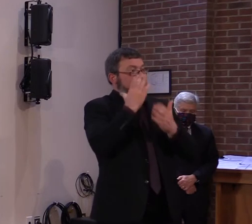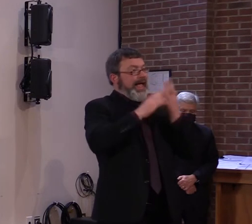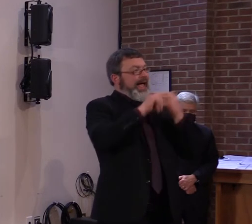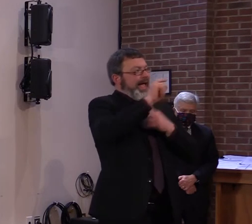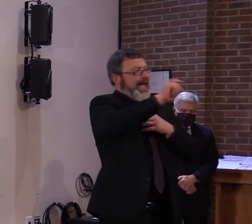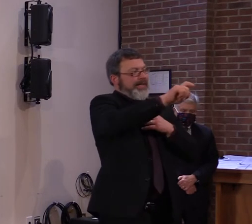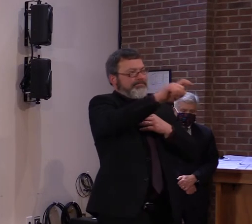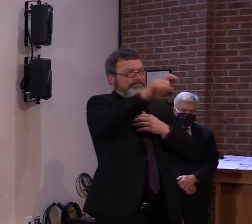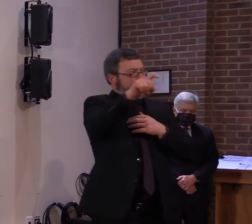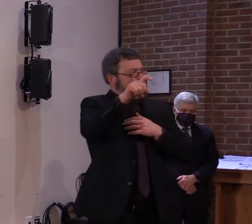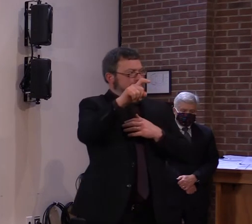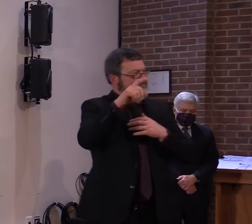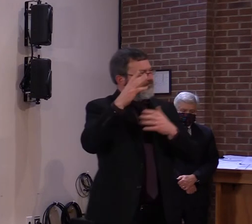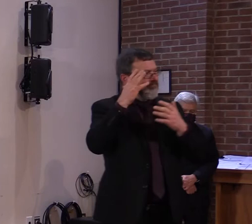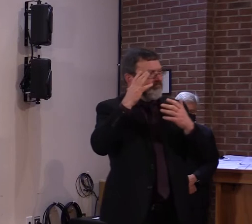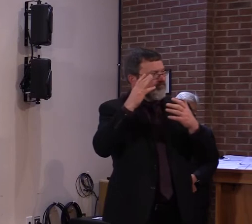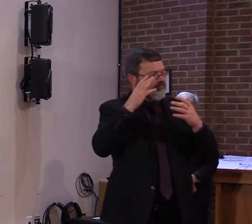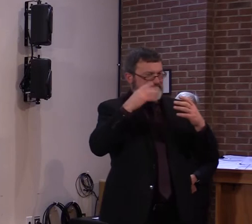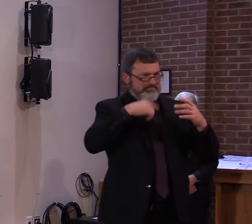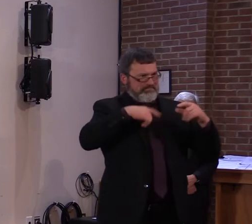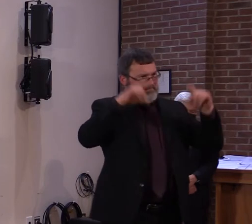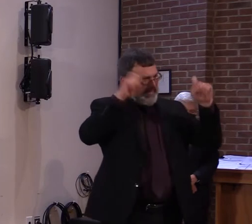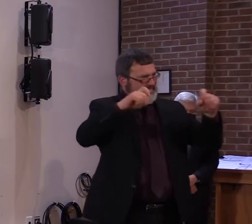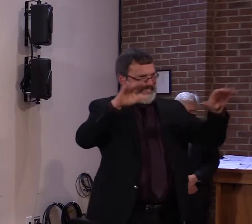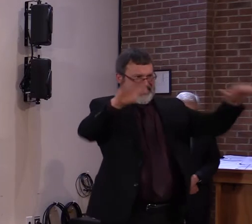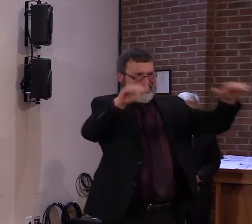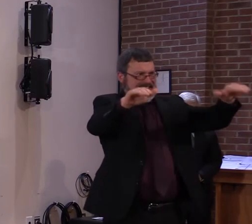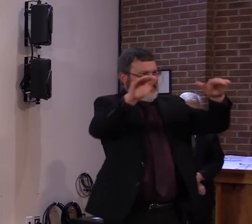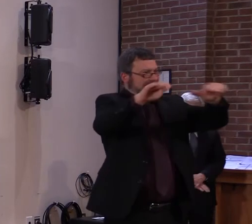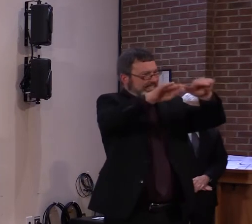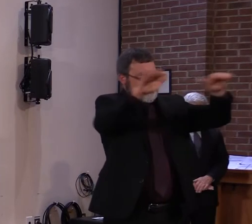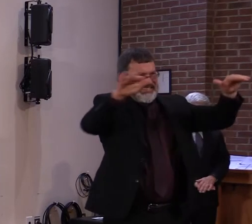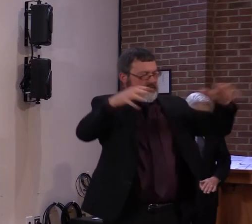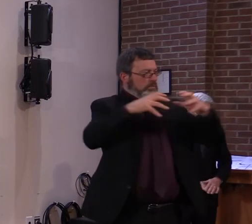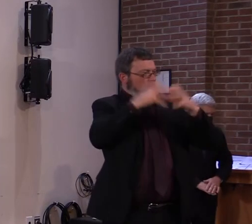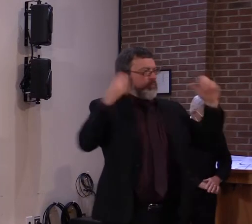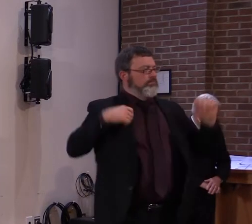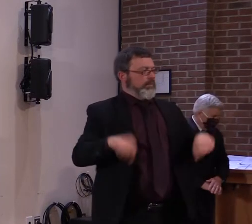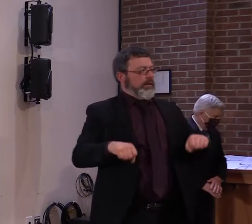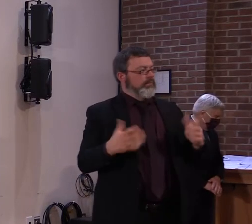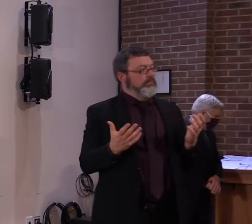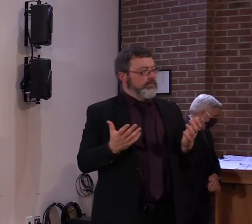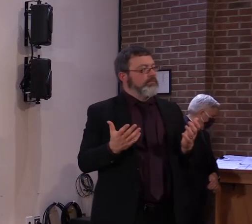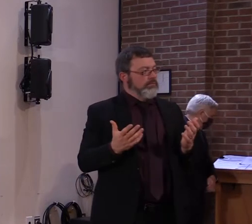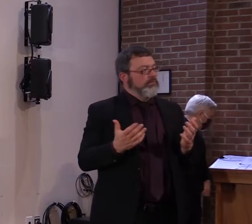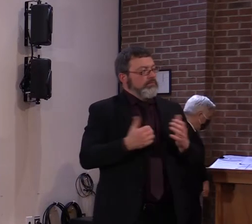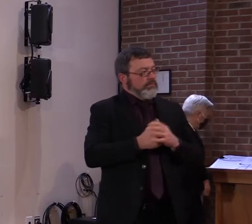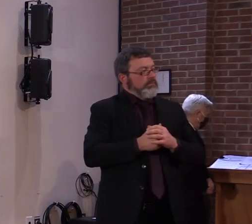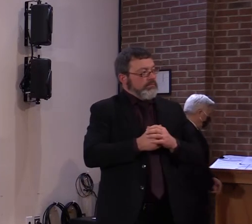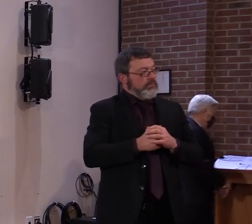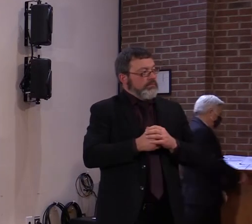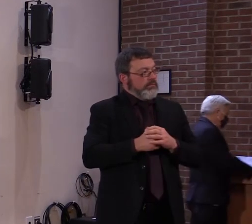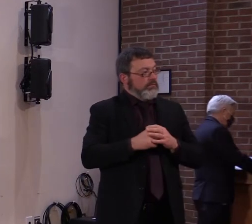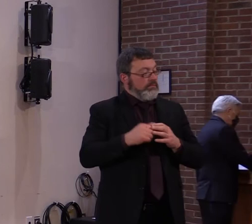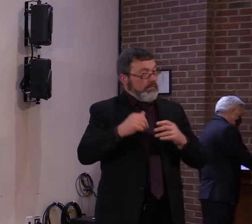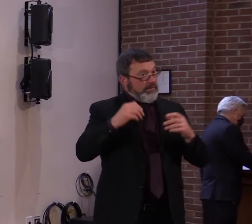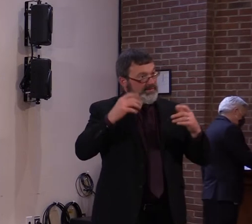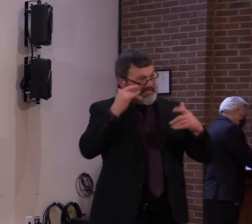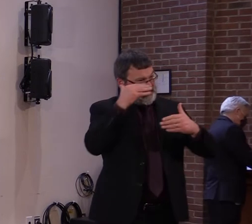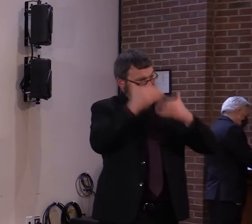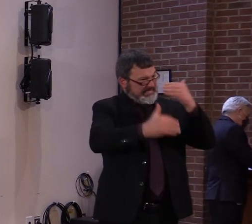to try and confront this and defend this over the next few weeks until a vaccine is widely